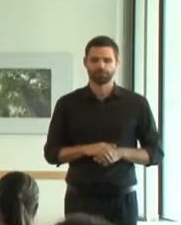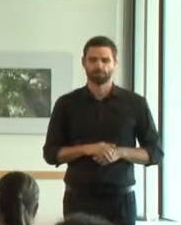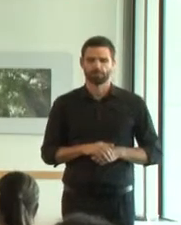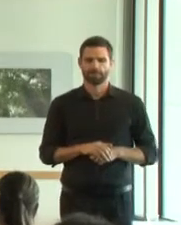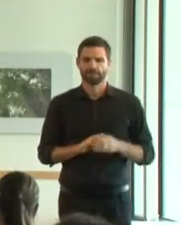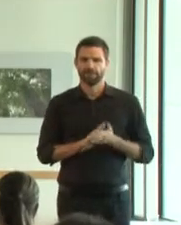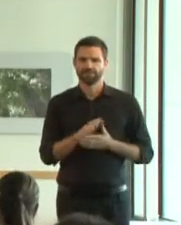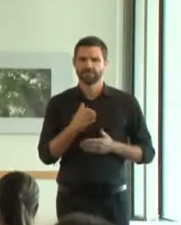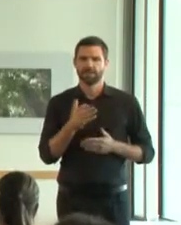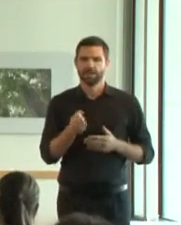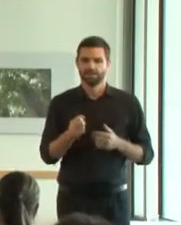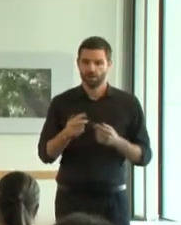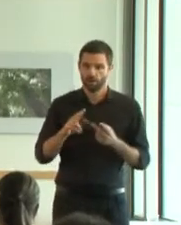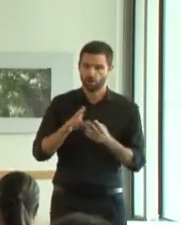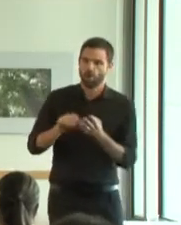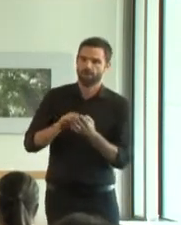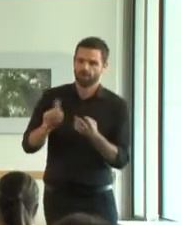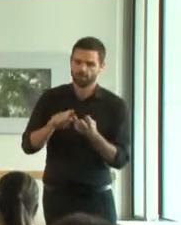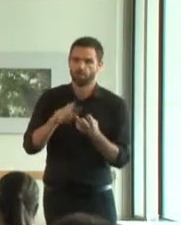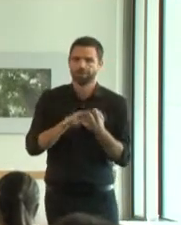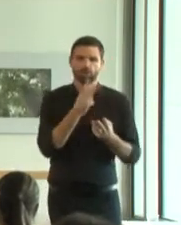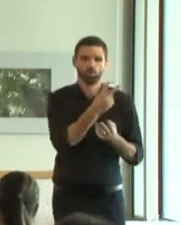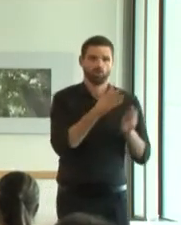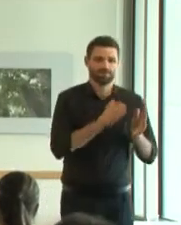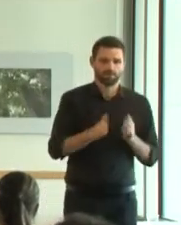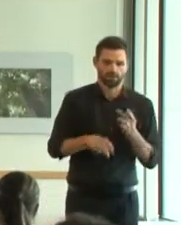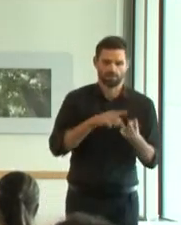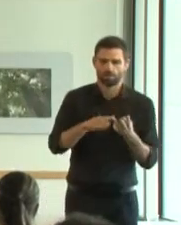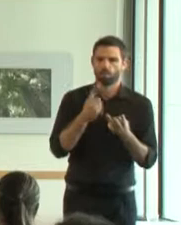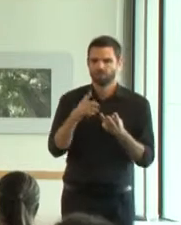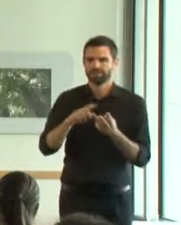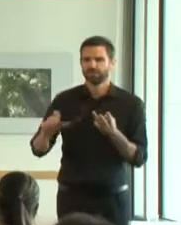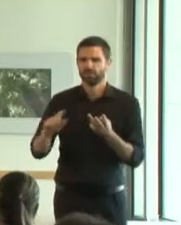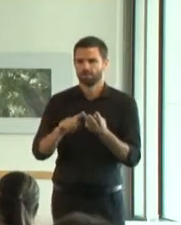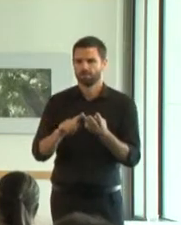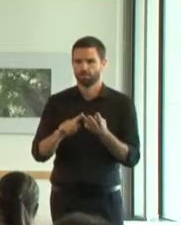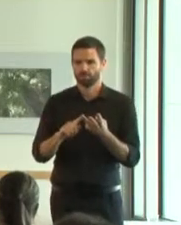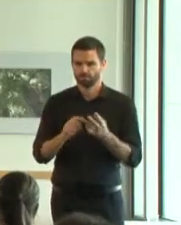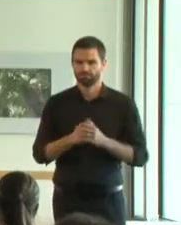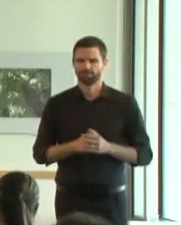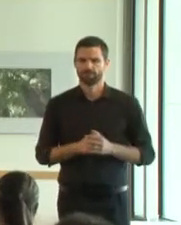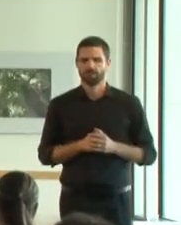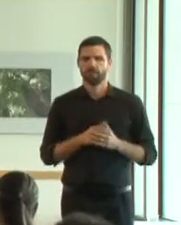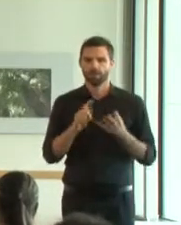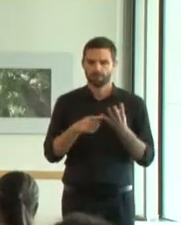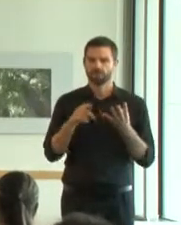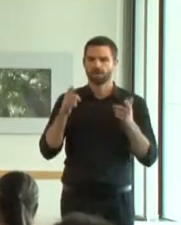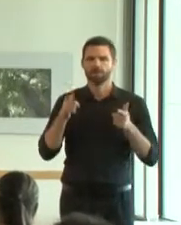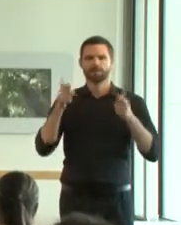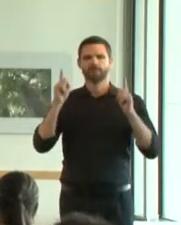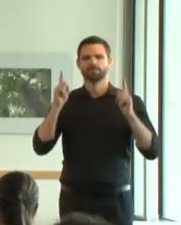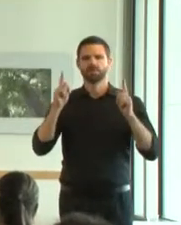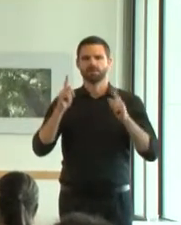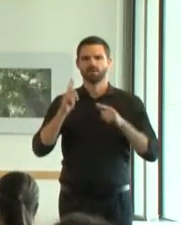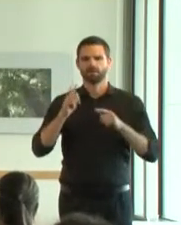we've got two physicals as well as the digital master. And we've been making our digital preservation master file work to give us our